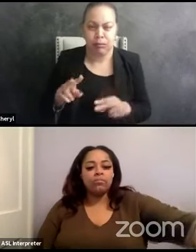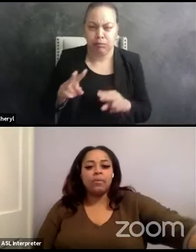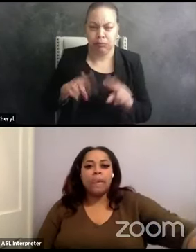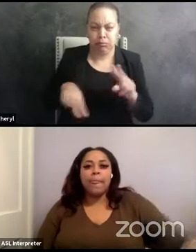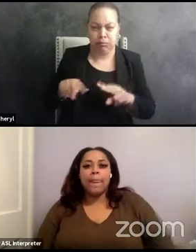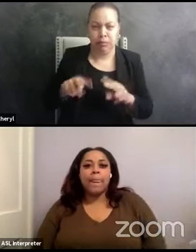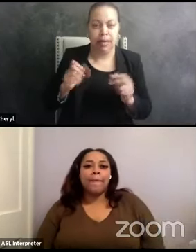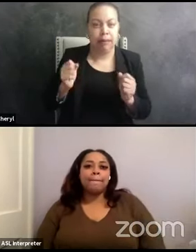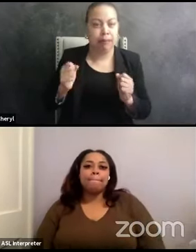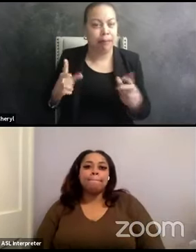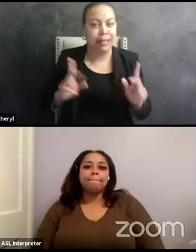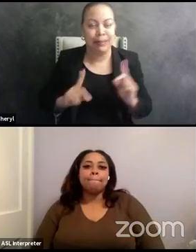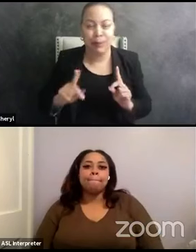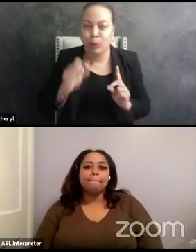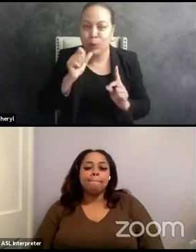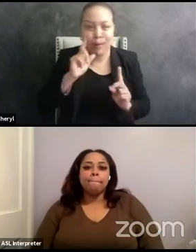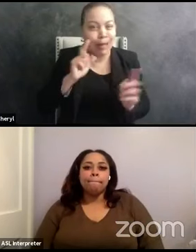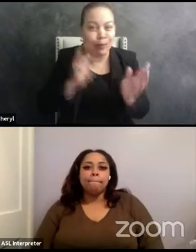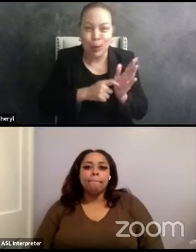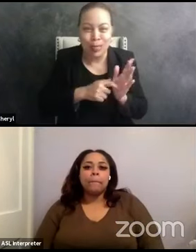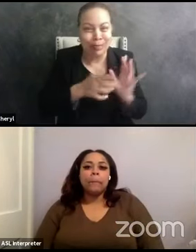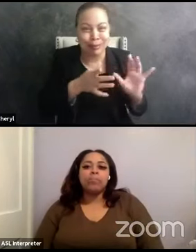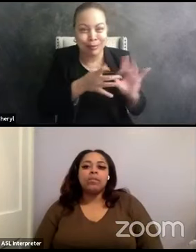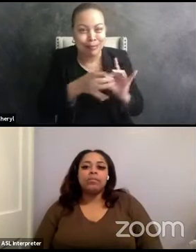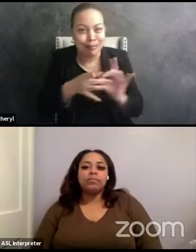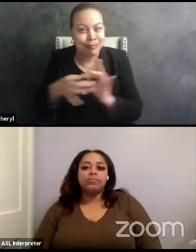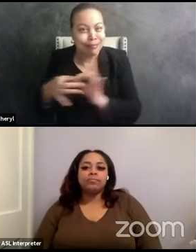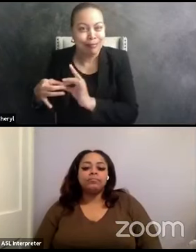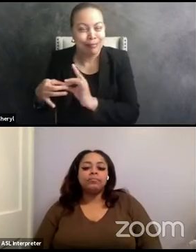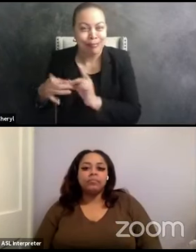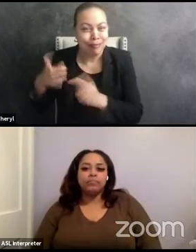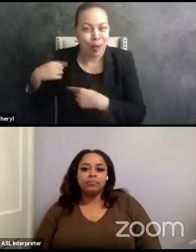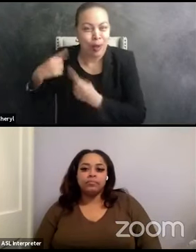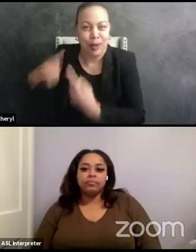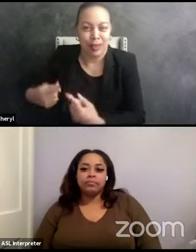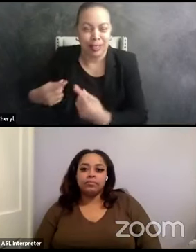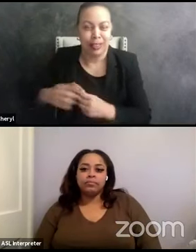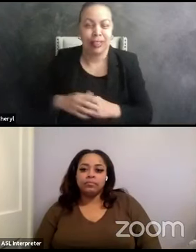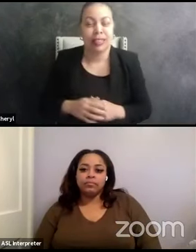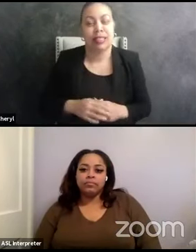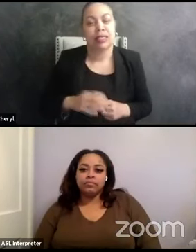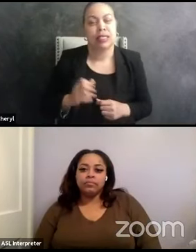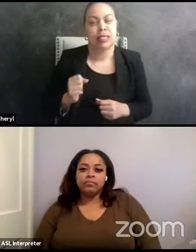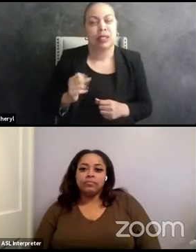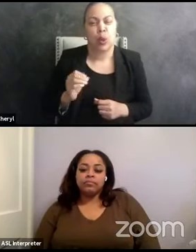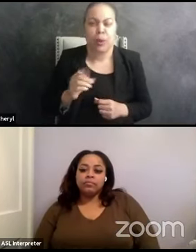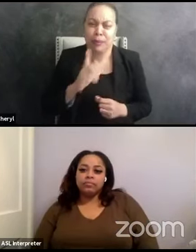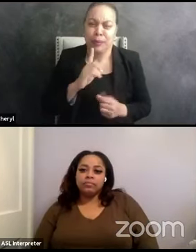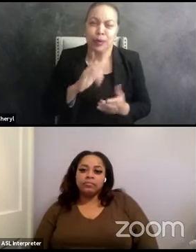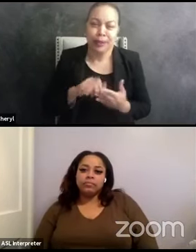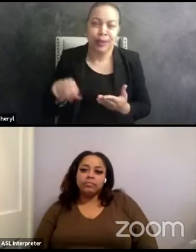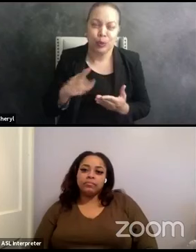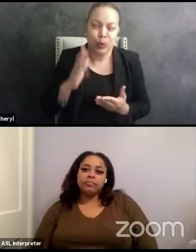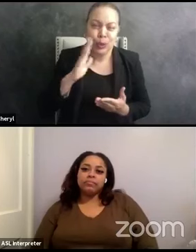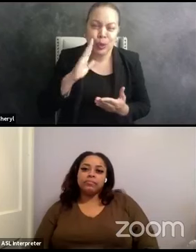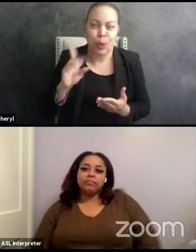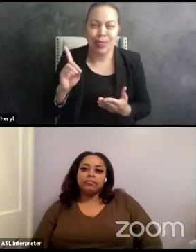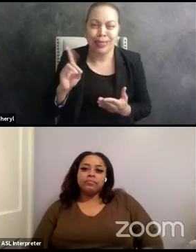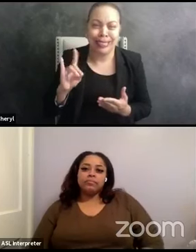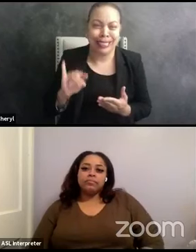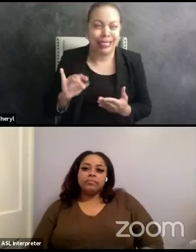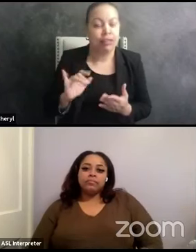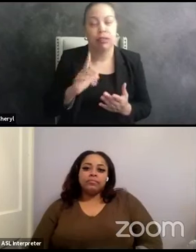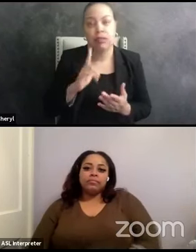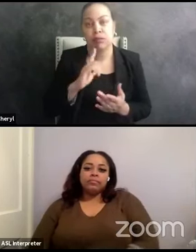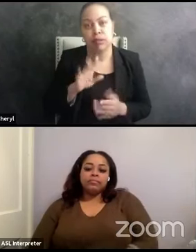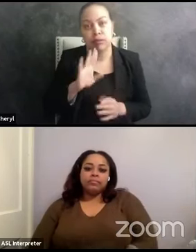were failing to see that it's part of a path that we've been on, right? And I'm sure too, Didi, how frustrating it is to see